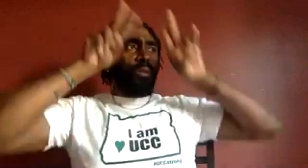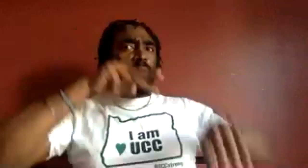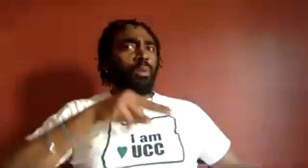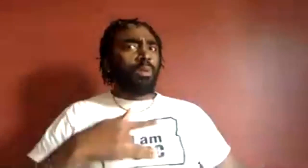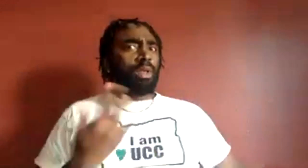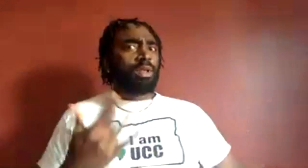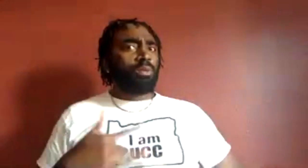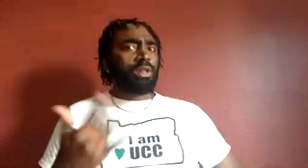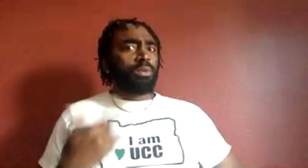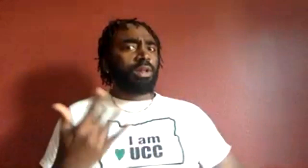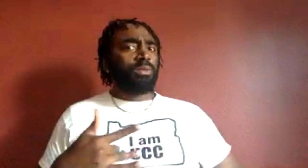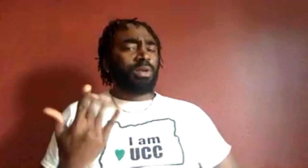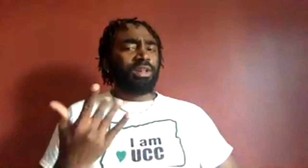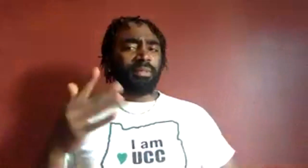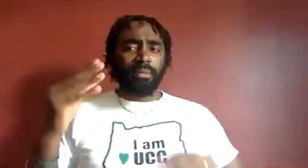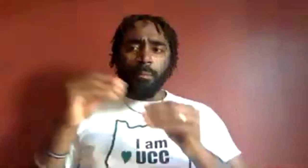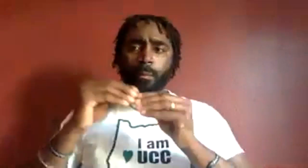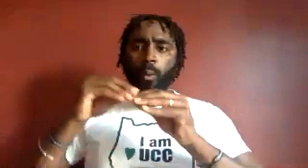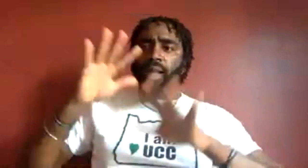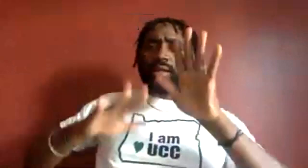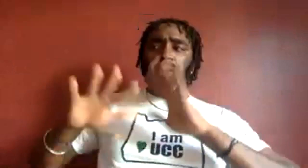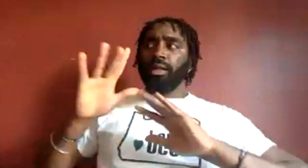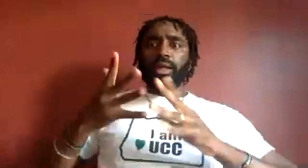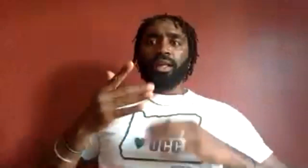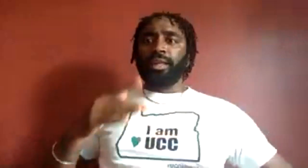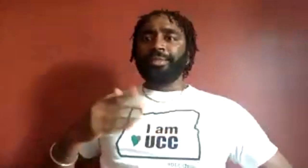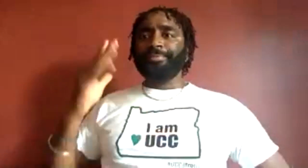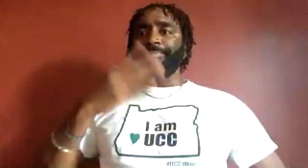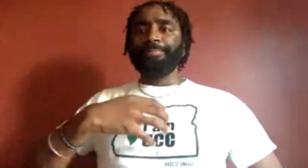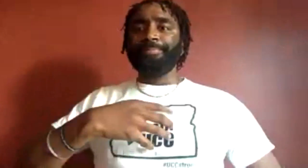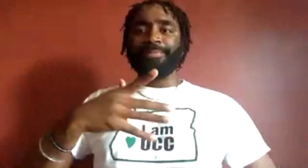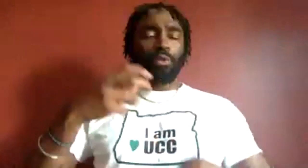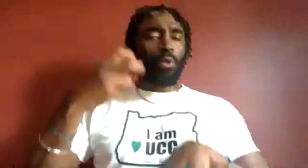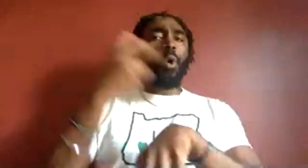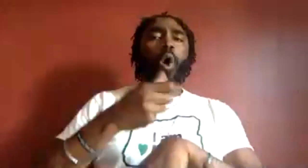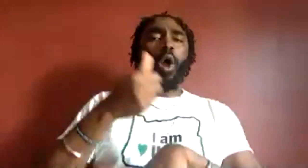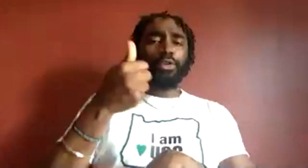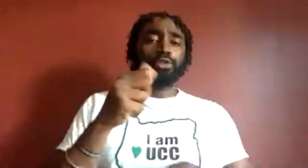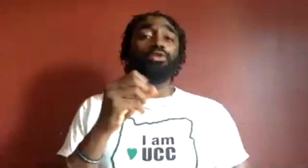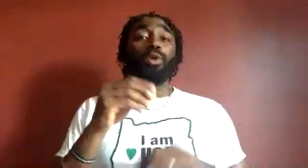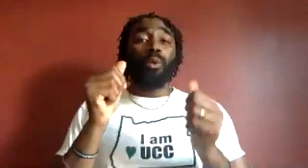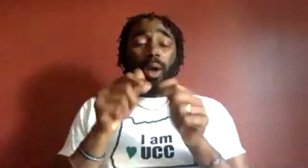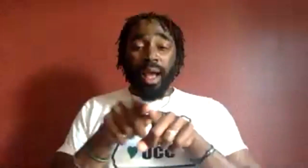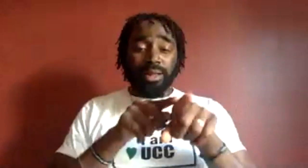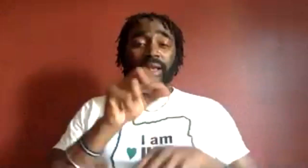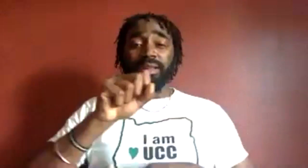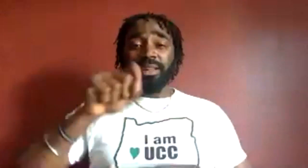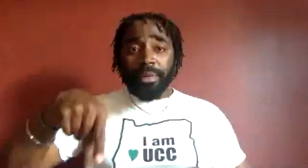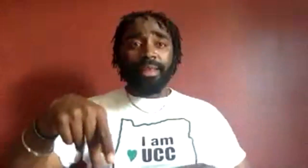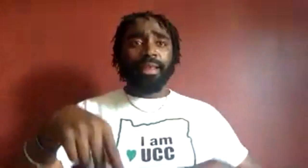people the benefit of the doubt. But if a Black person does anything, oh, they're raiders. They're not willing to give them that same benefit